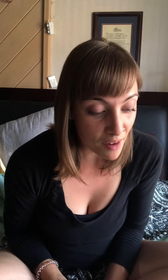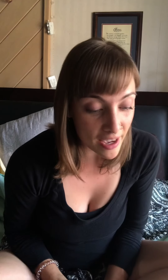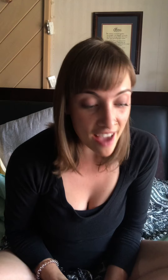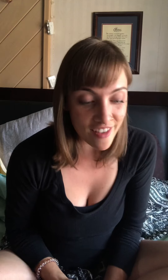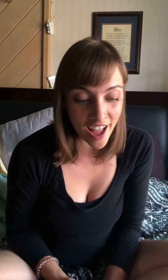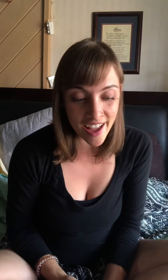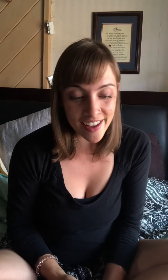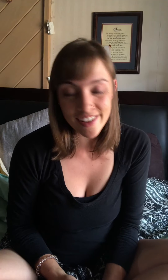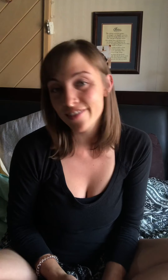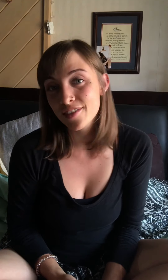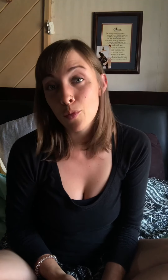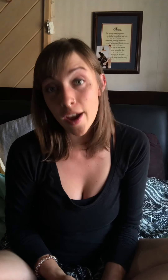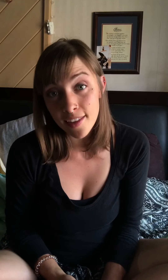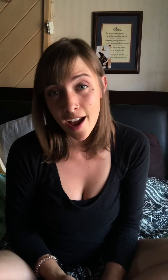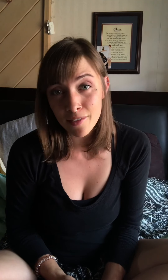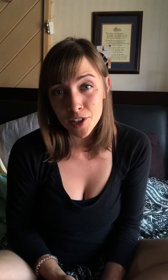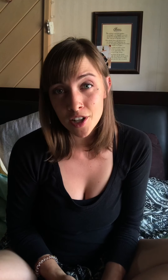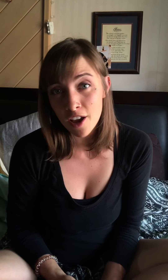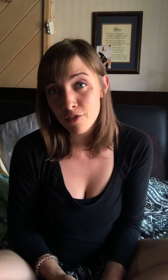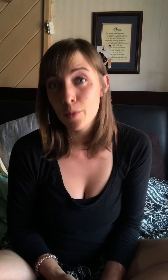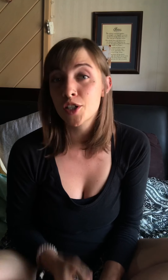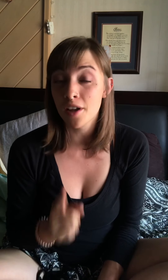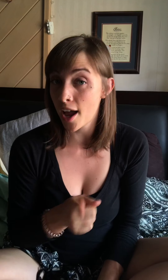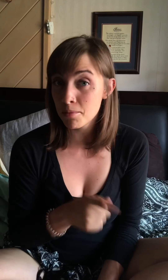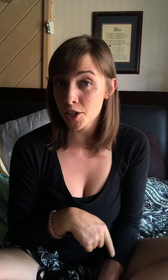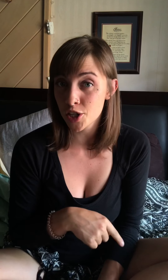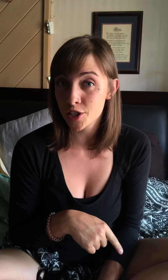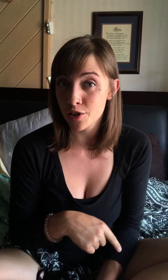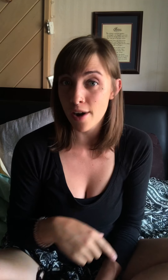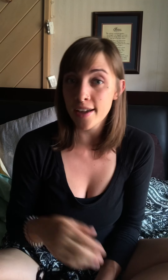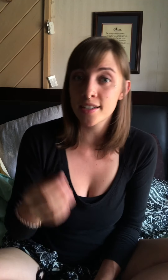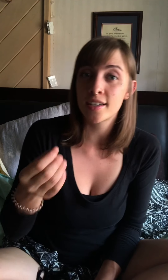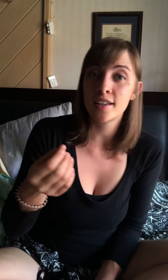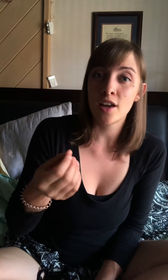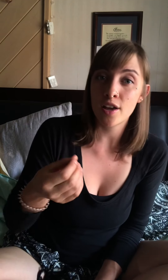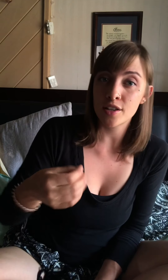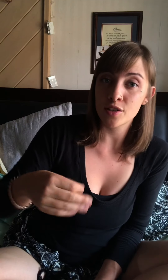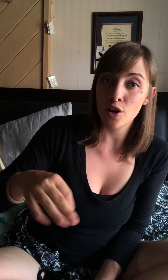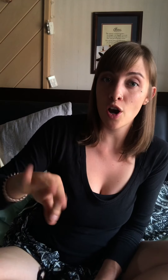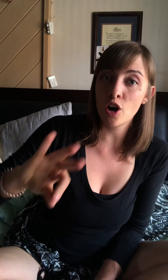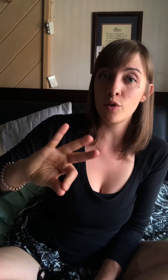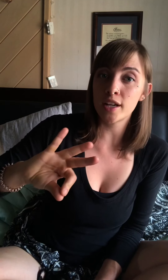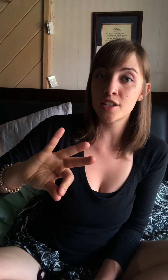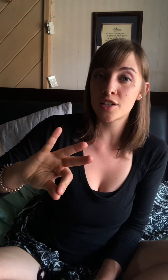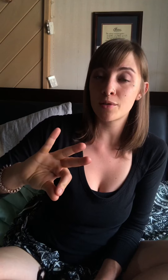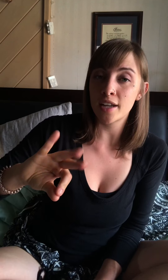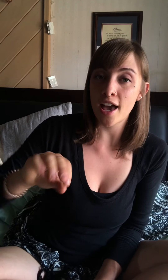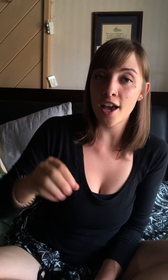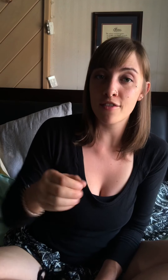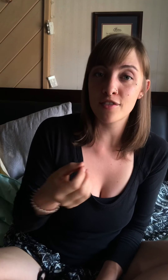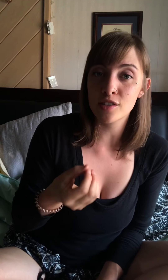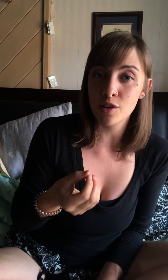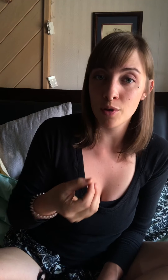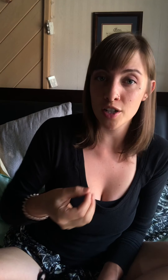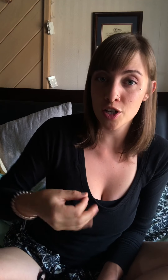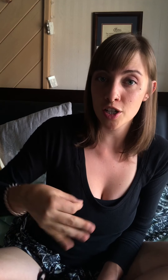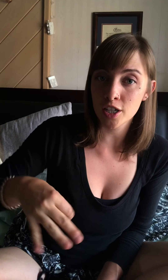have of. The way that I've learned of, which I'm not sure is correct, is an O into an F. So we're